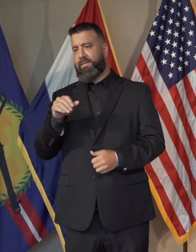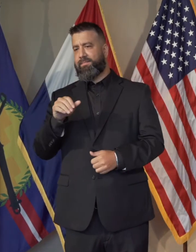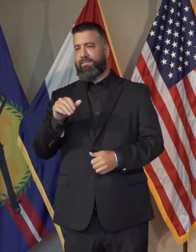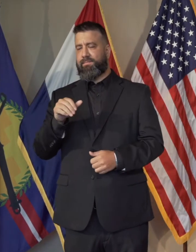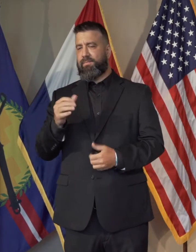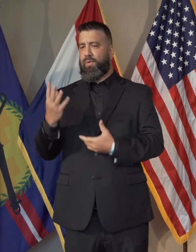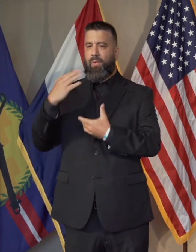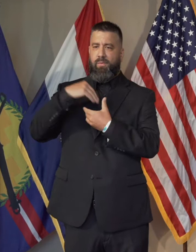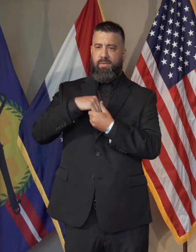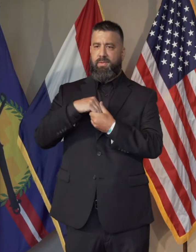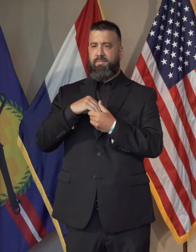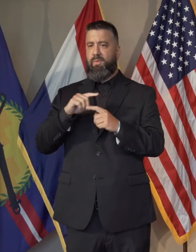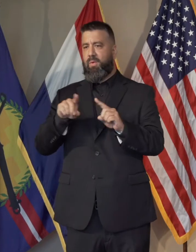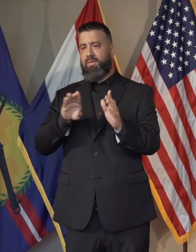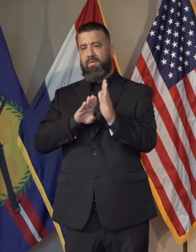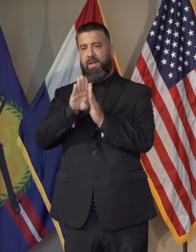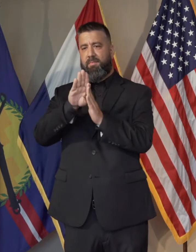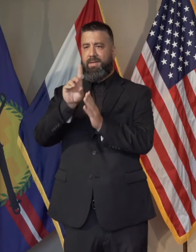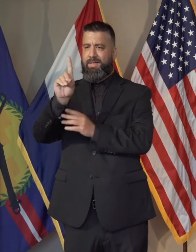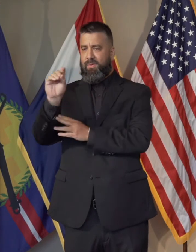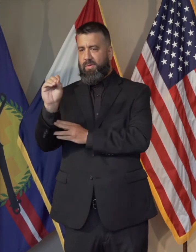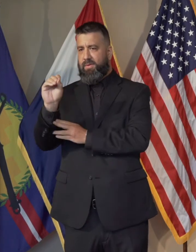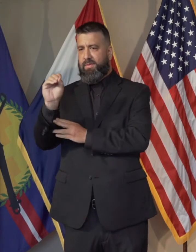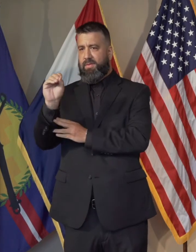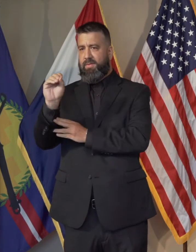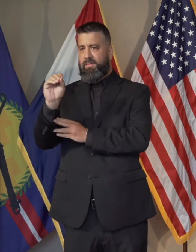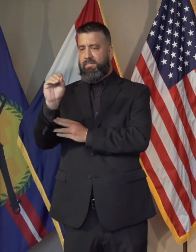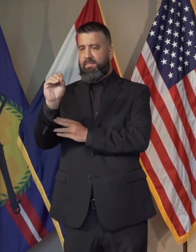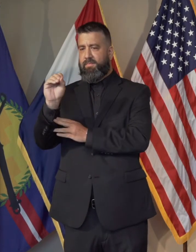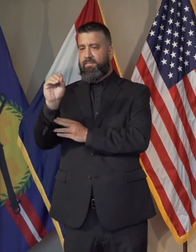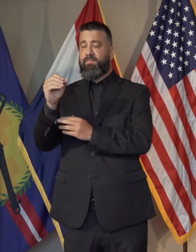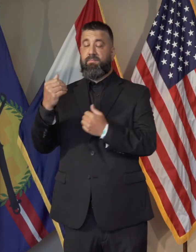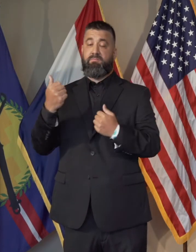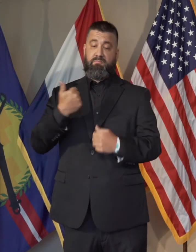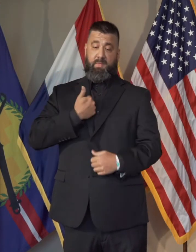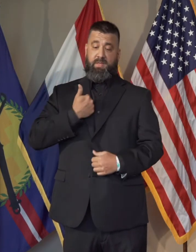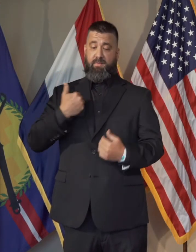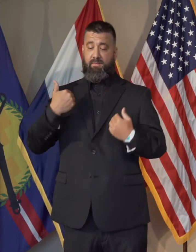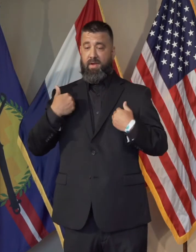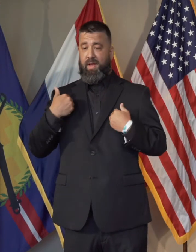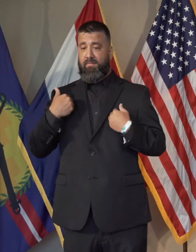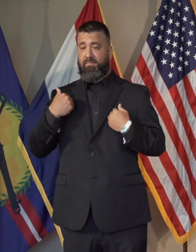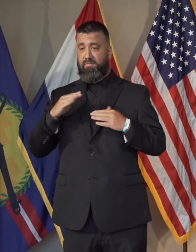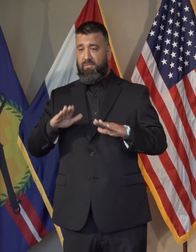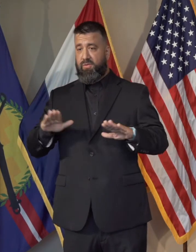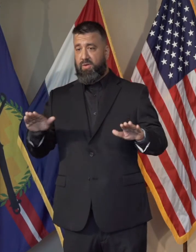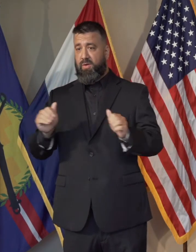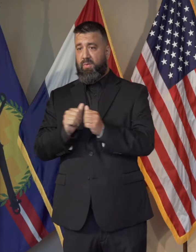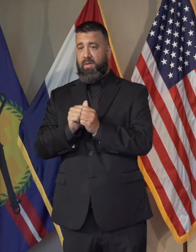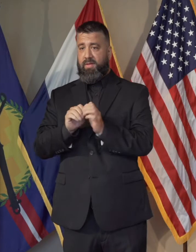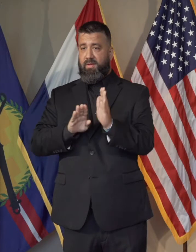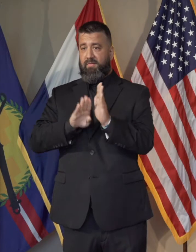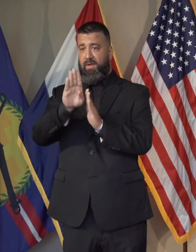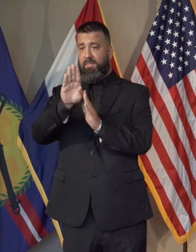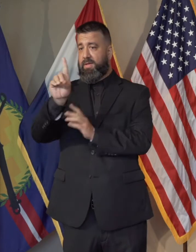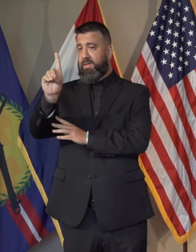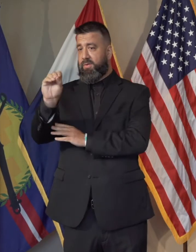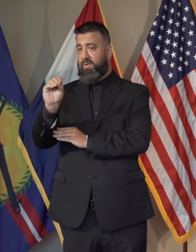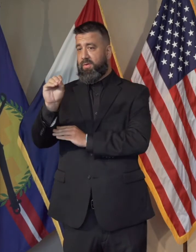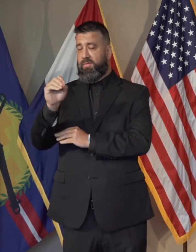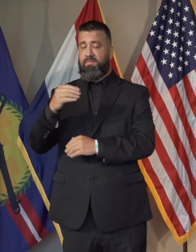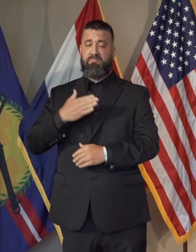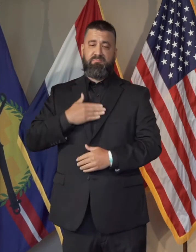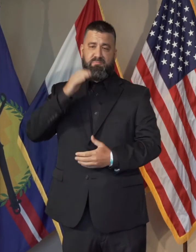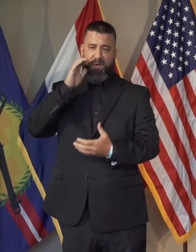right? So, and I don't mean to overly personalize this, but since I do have a child with a developmental disorder, my wife would actually be very interested